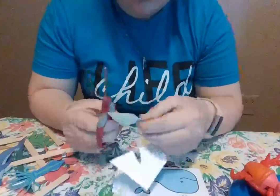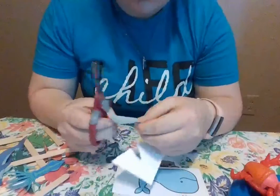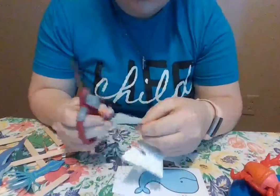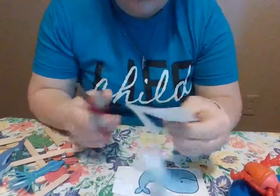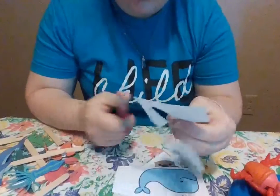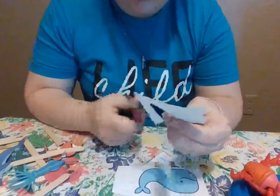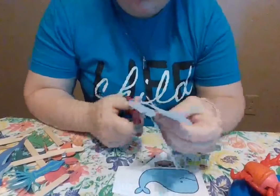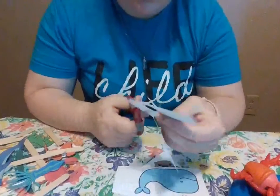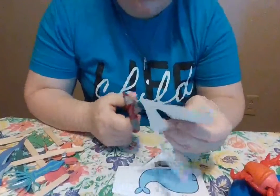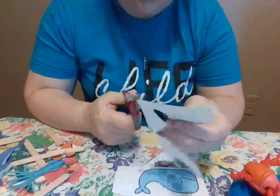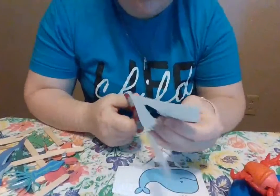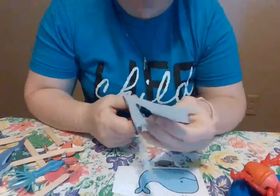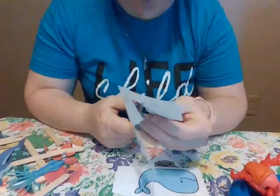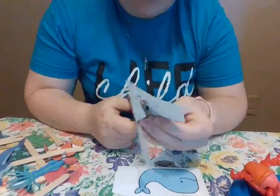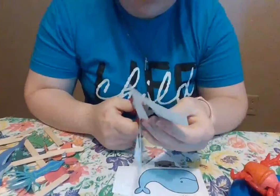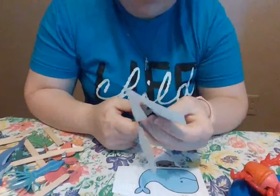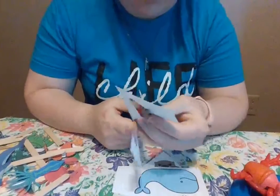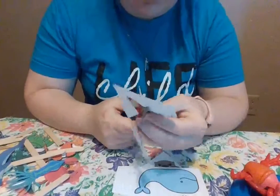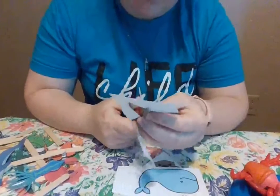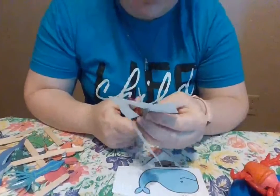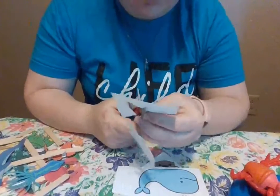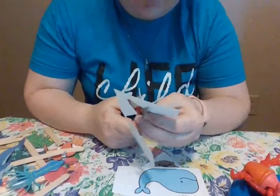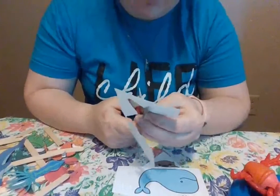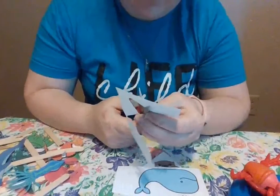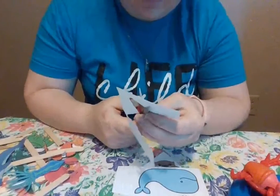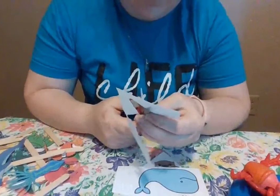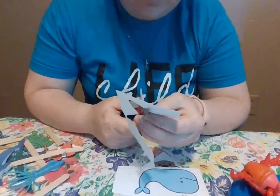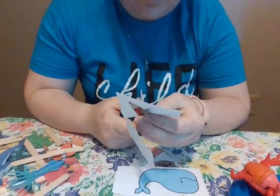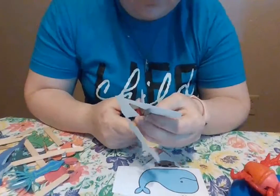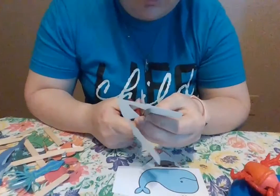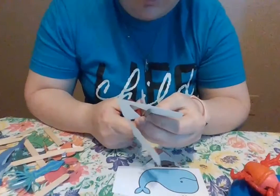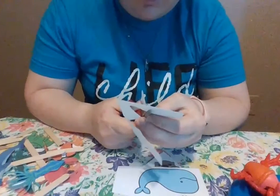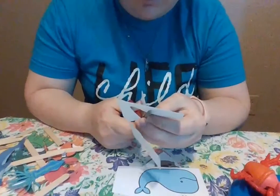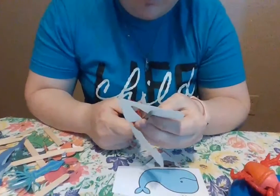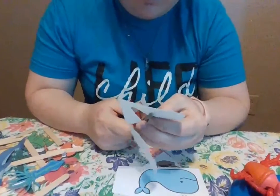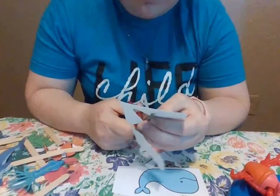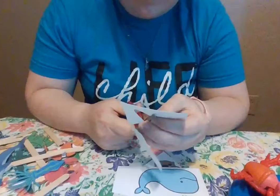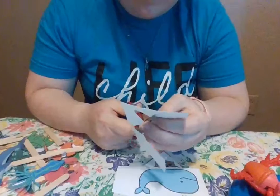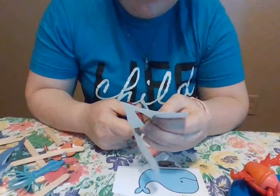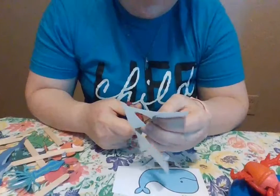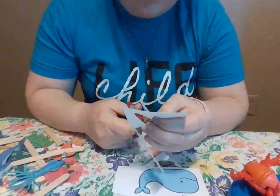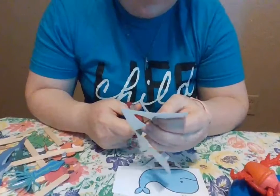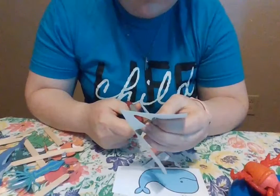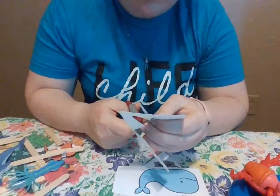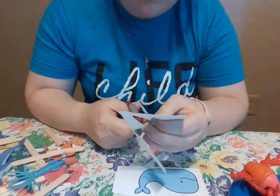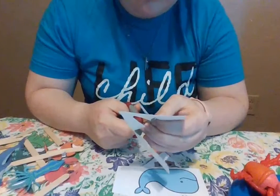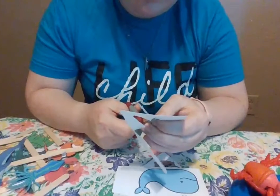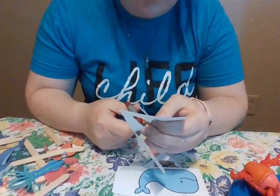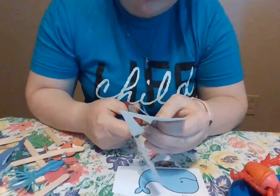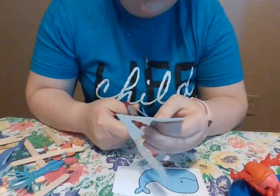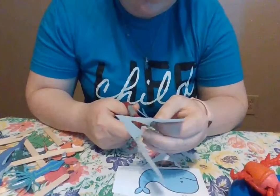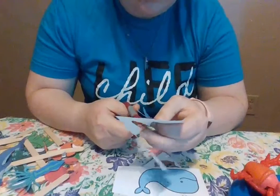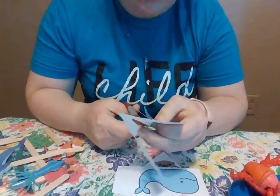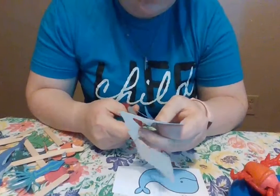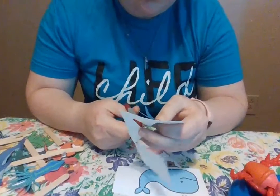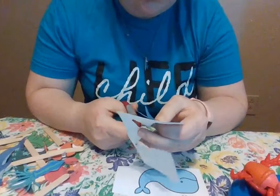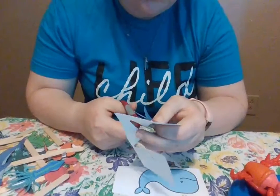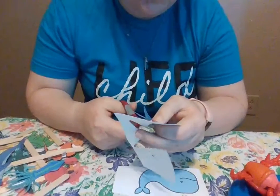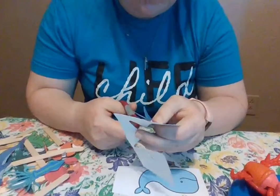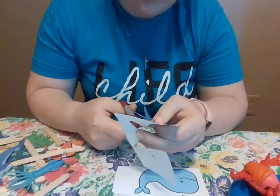So when I hold it up in the back, I'll give you a little time to think about it and see if you guys can remember what the sign is.